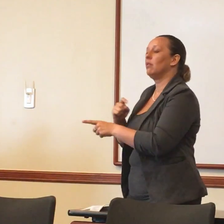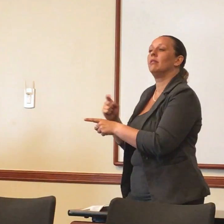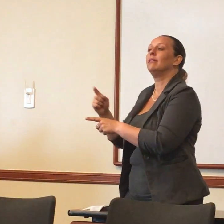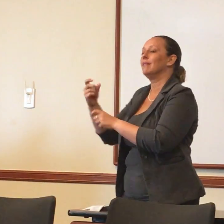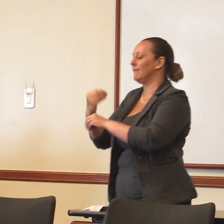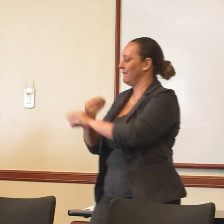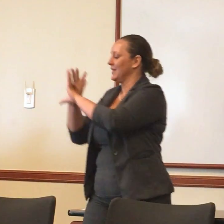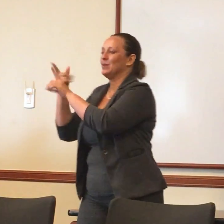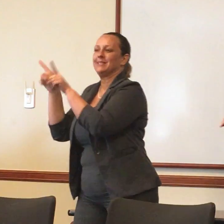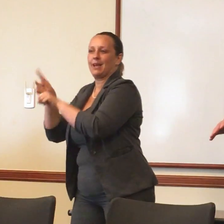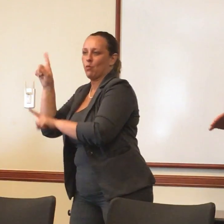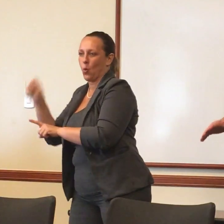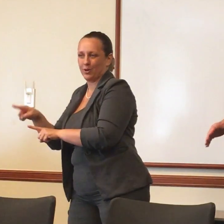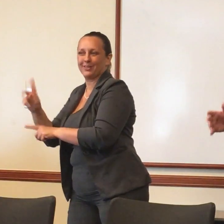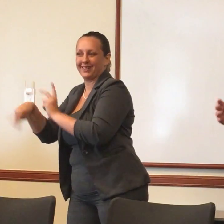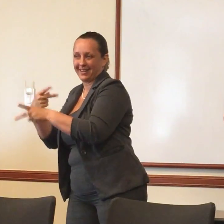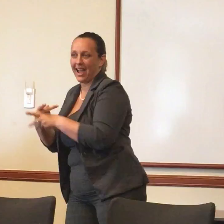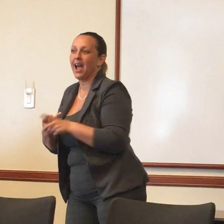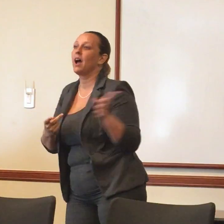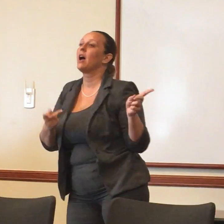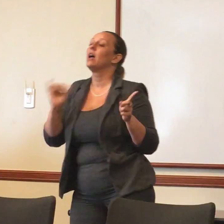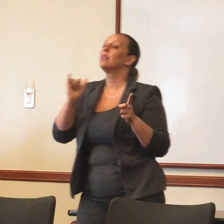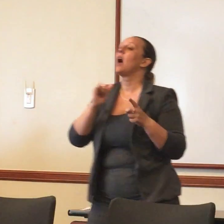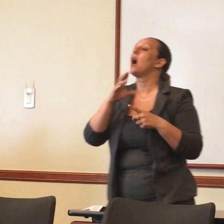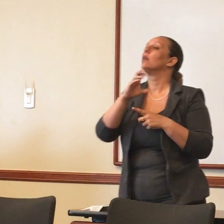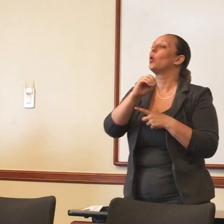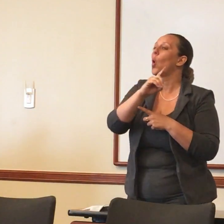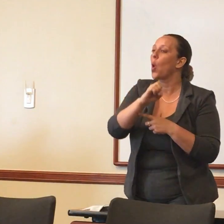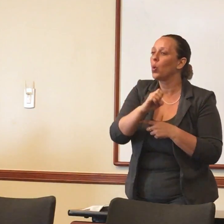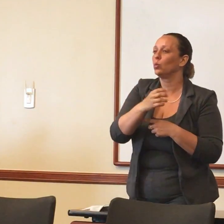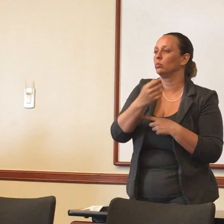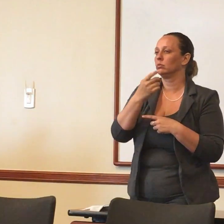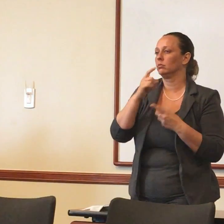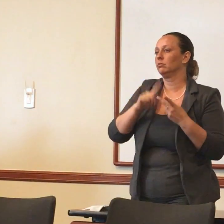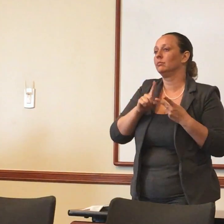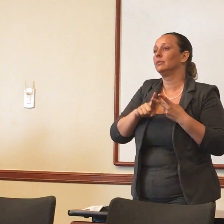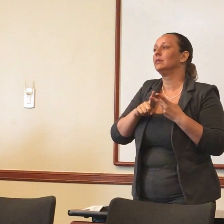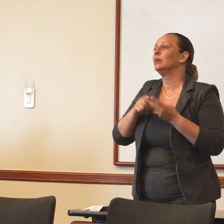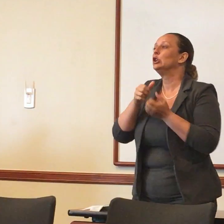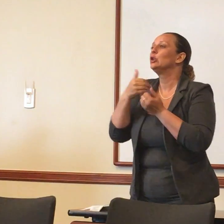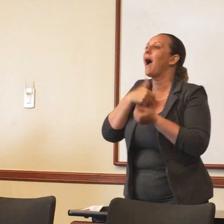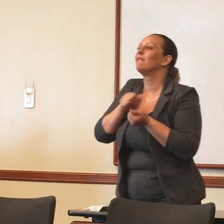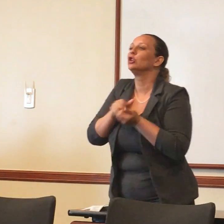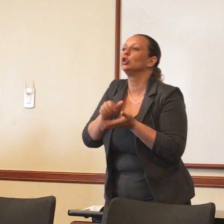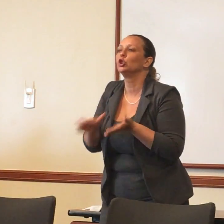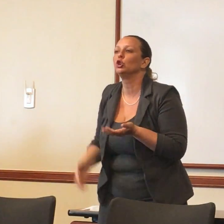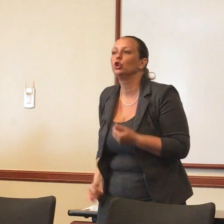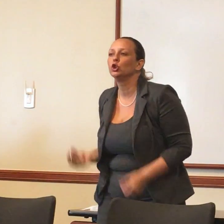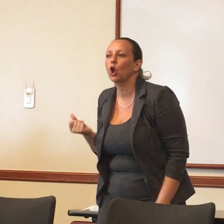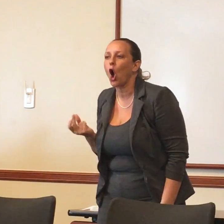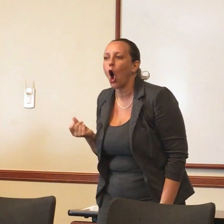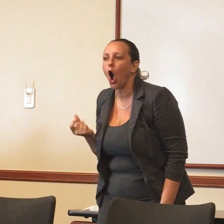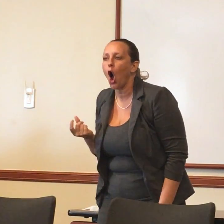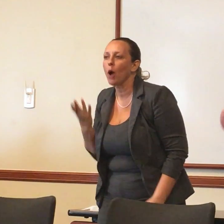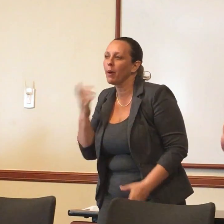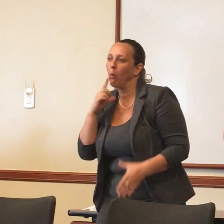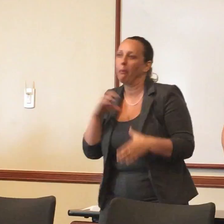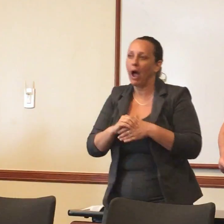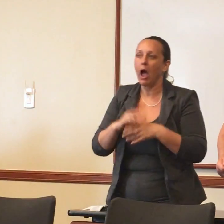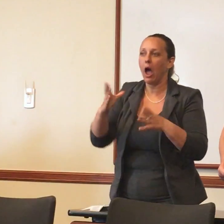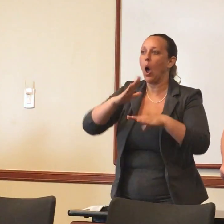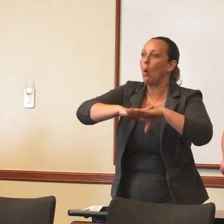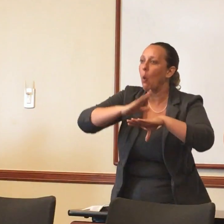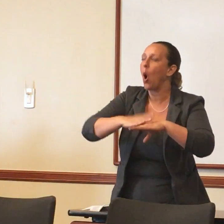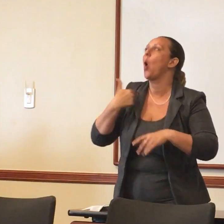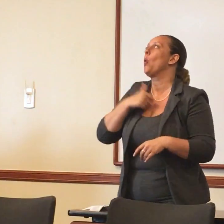If you do have a dog, to try and, lock the dog away while the paramedics come in. That's where a gate code information, the front door is unlocked,